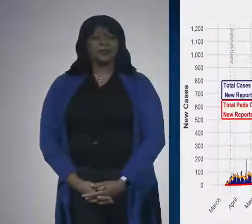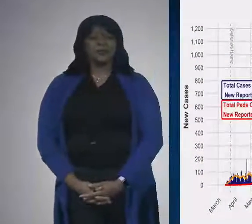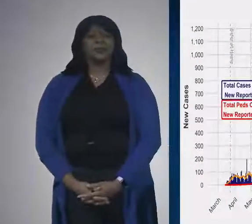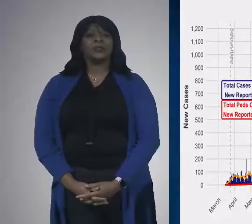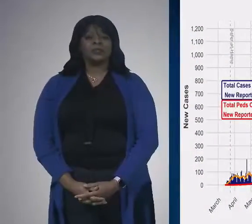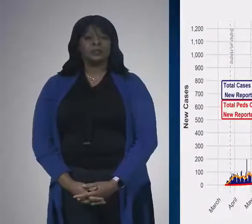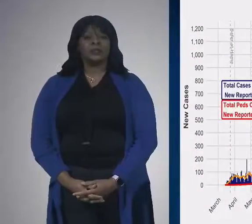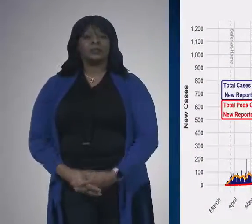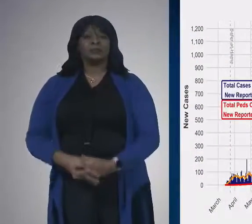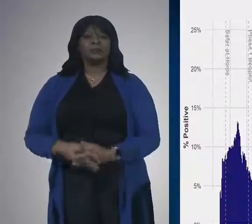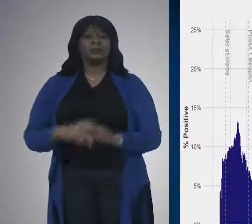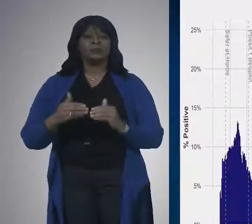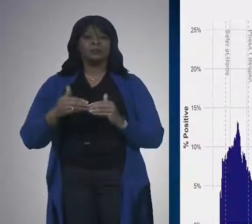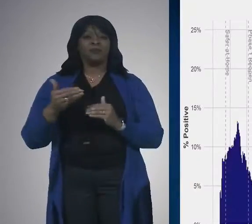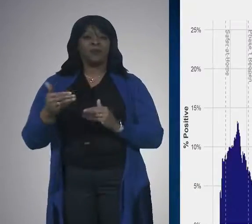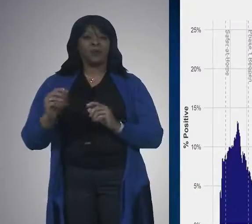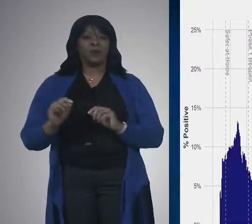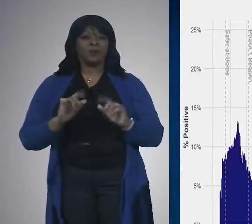Go forward.